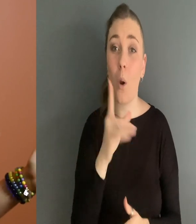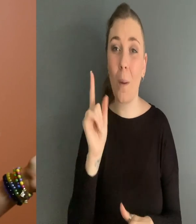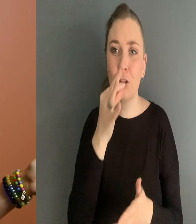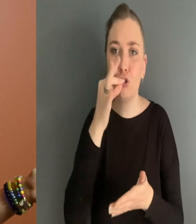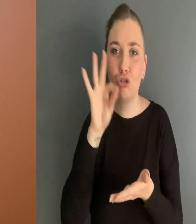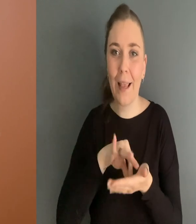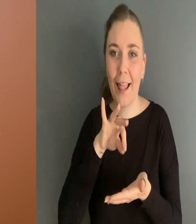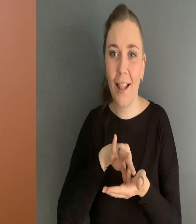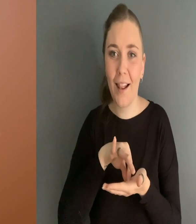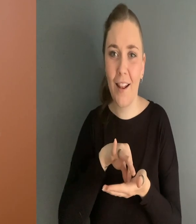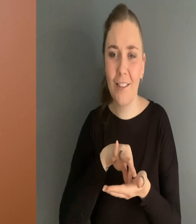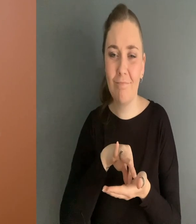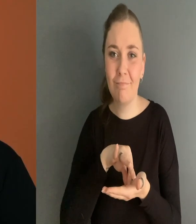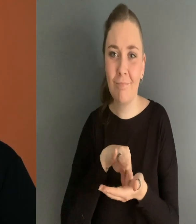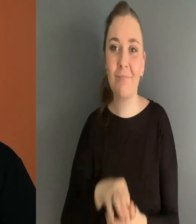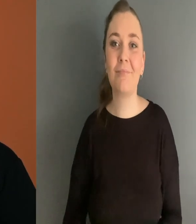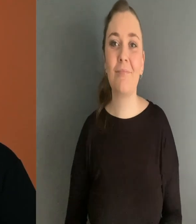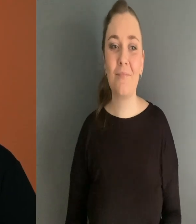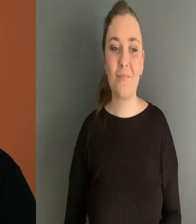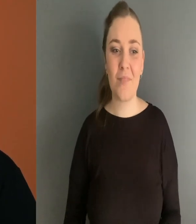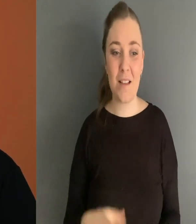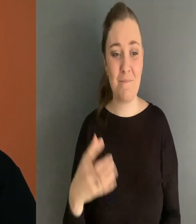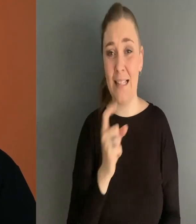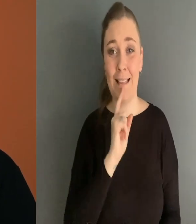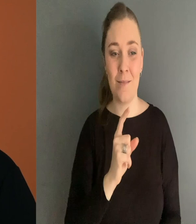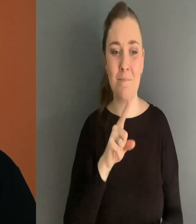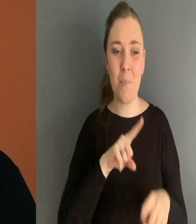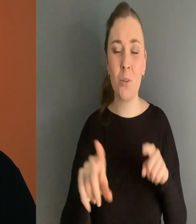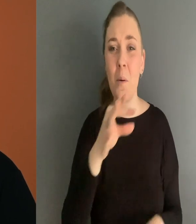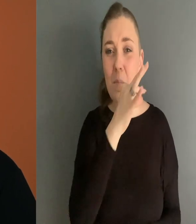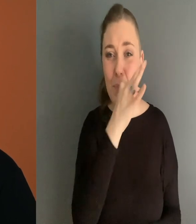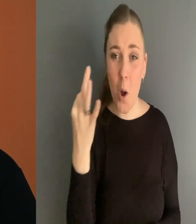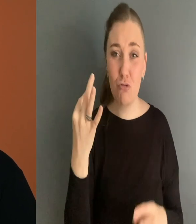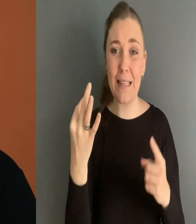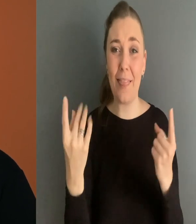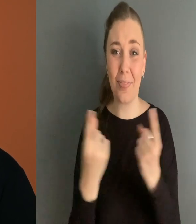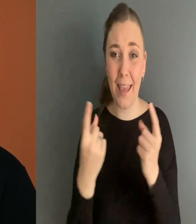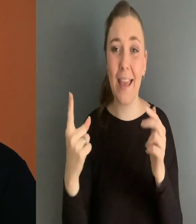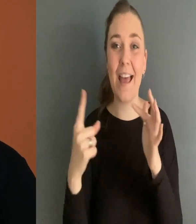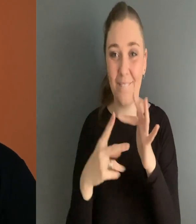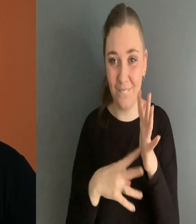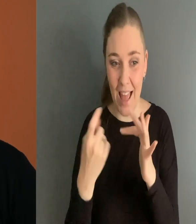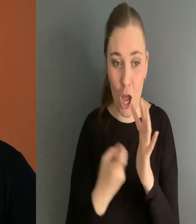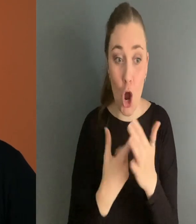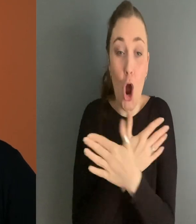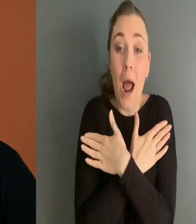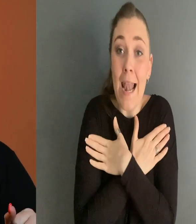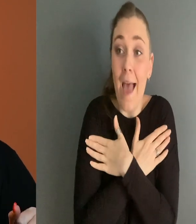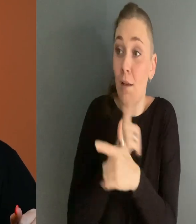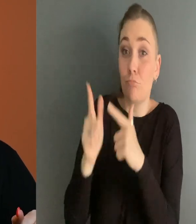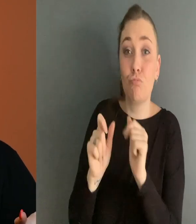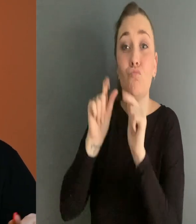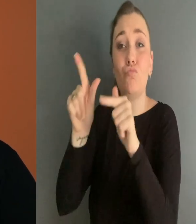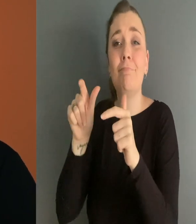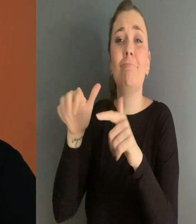chicken and I gotta say it was the most boring thing ever. I loved the trip but